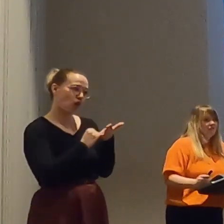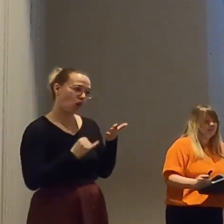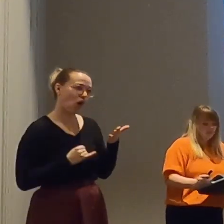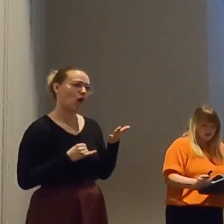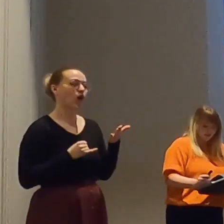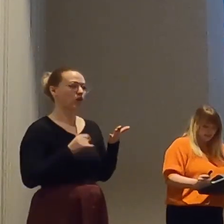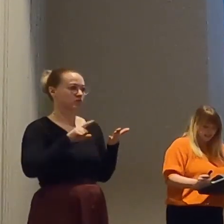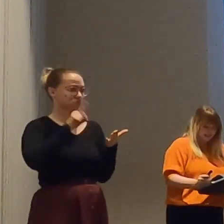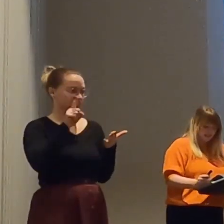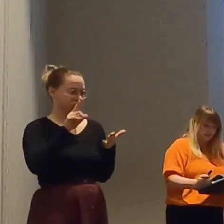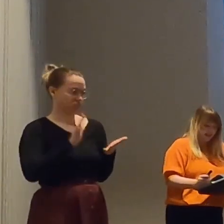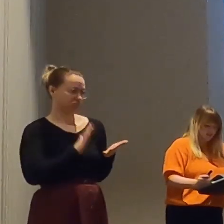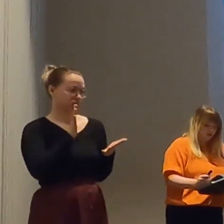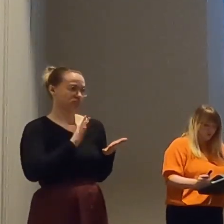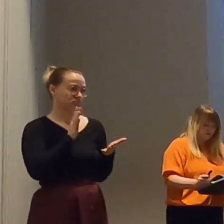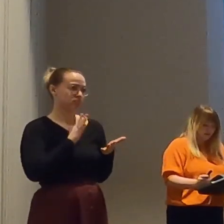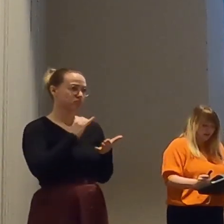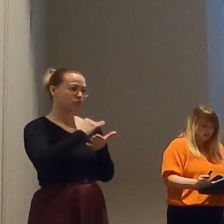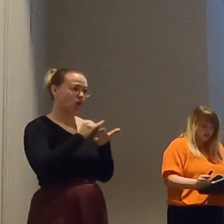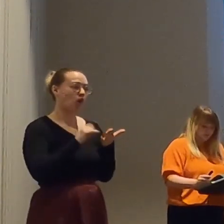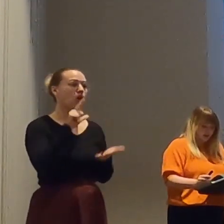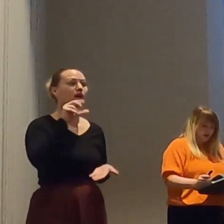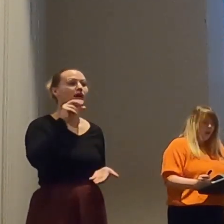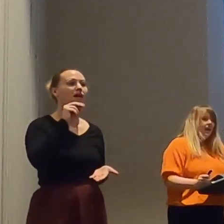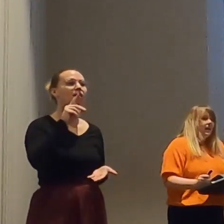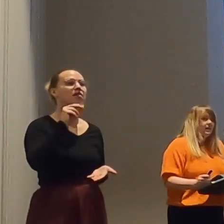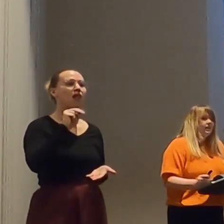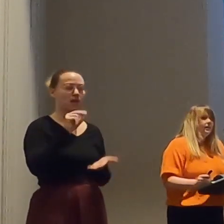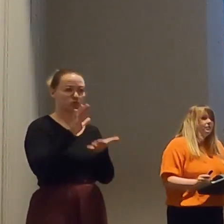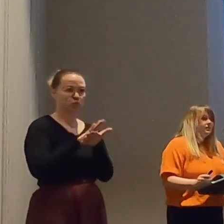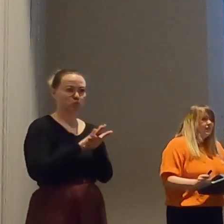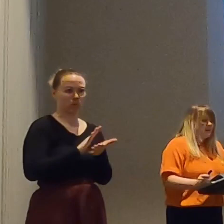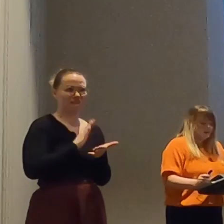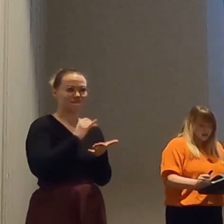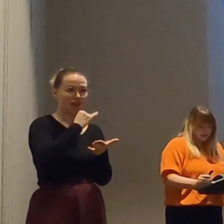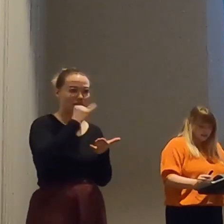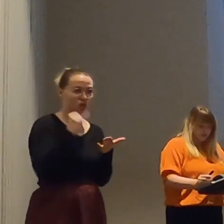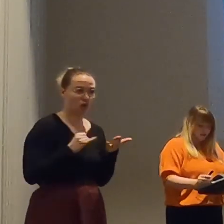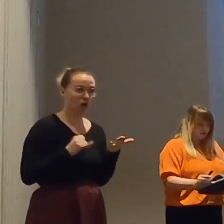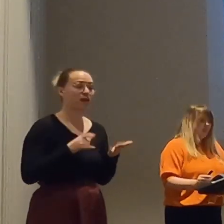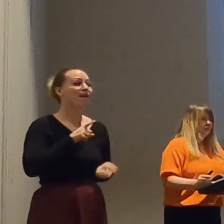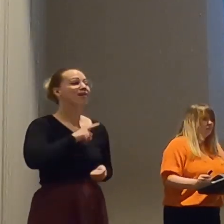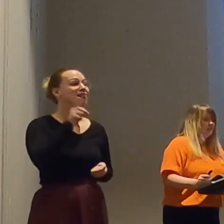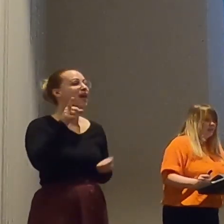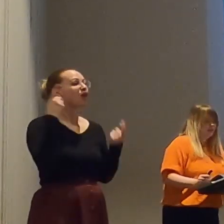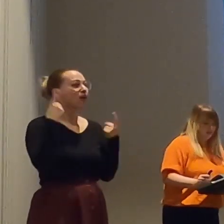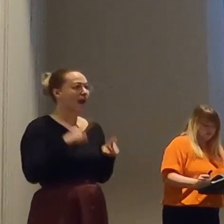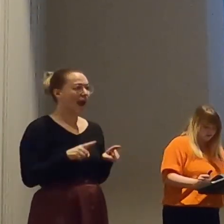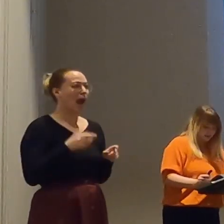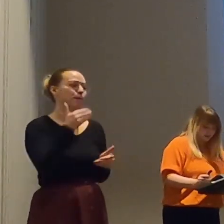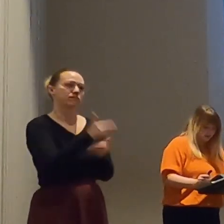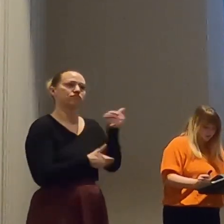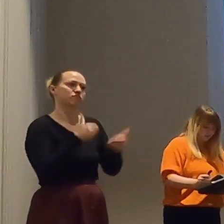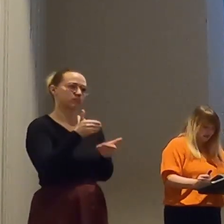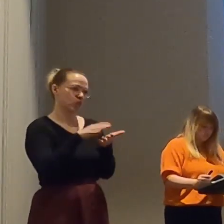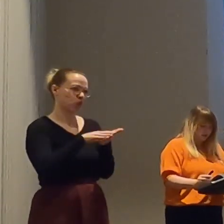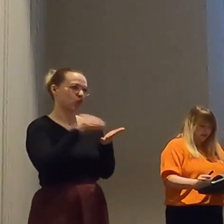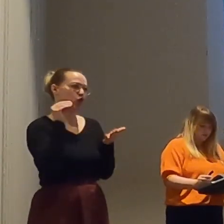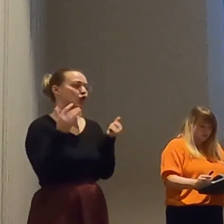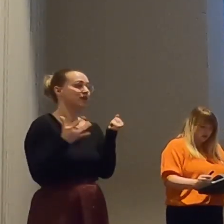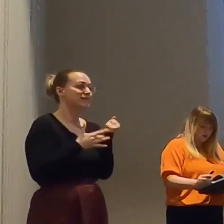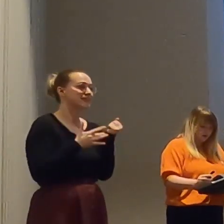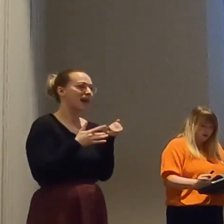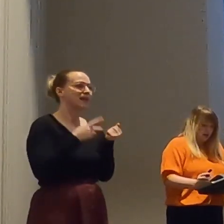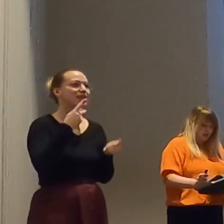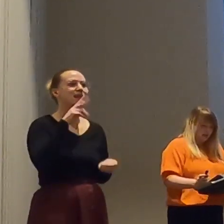prestigious University of London's Slade School of Fine Art. And it was there that he started learning the technique of fresco. And when